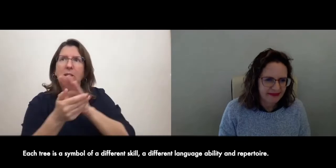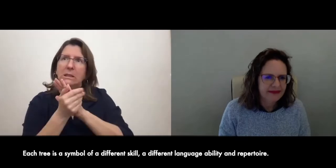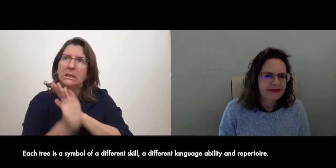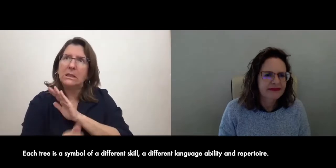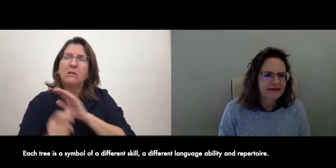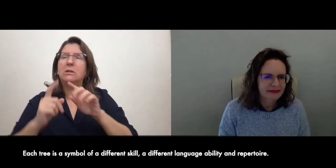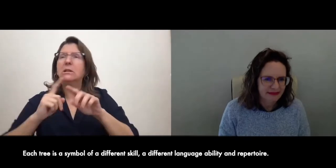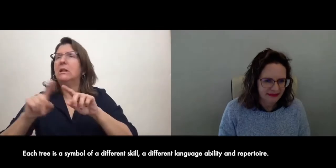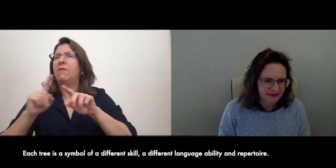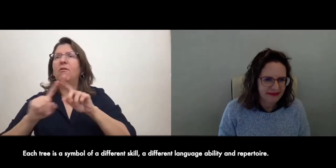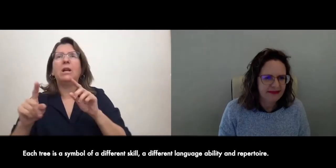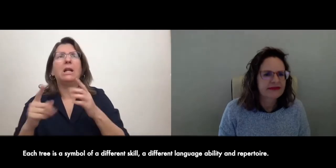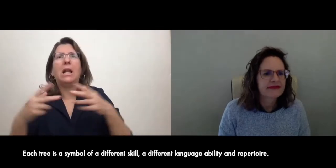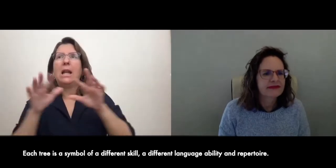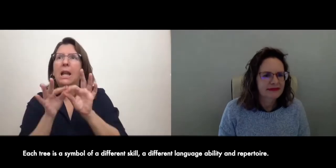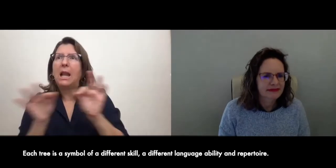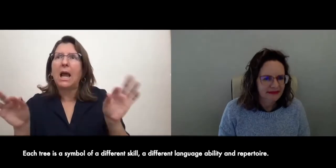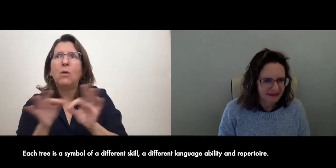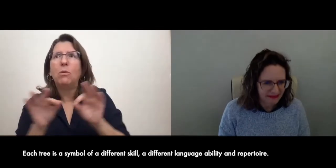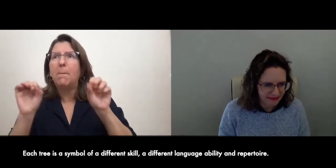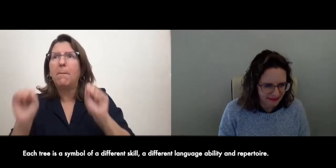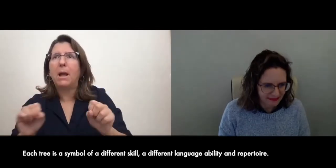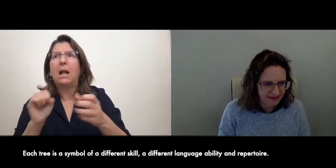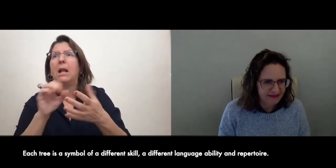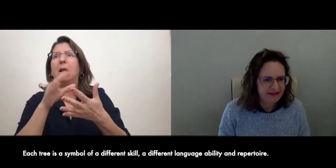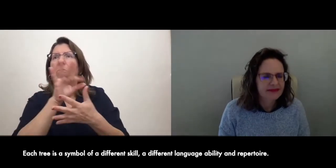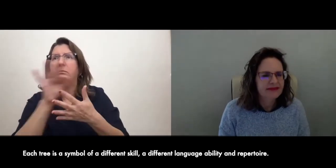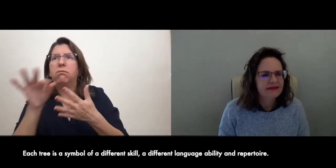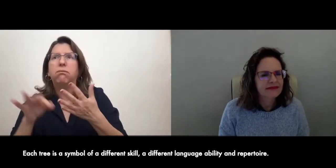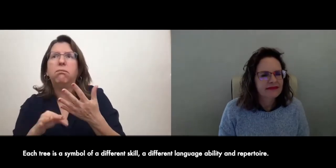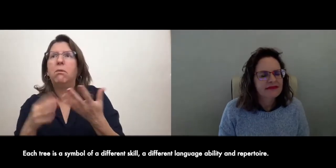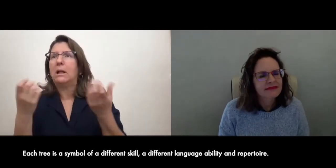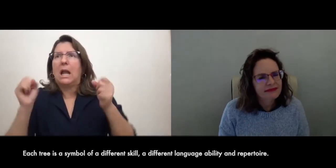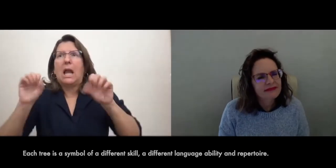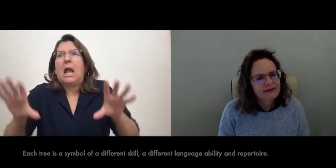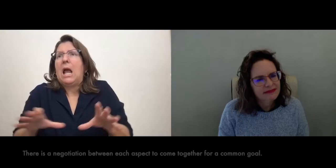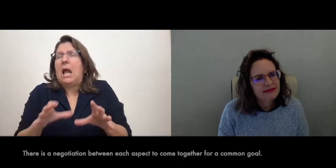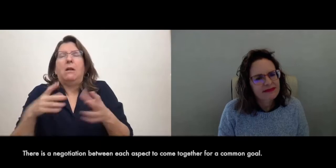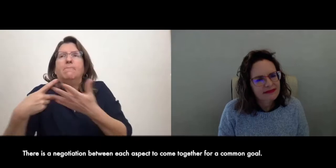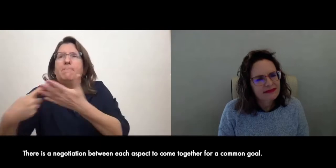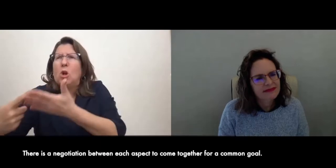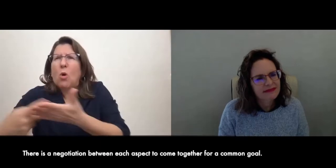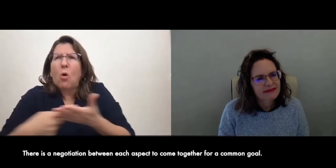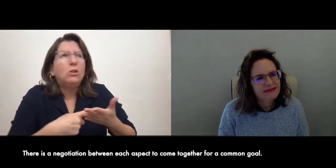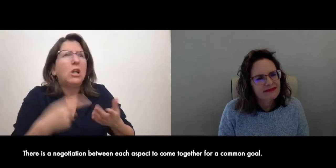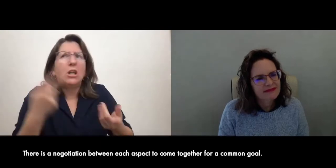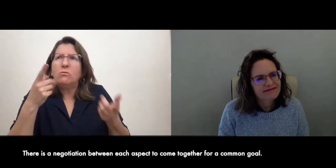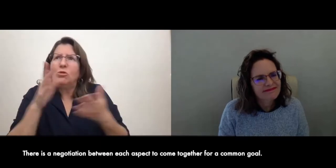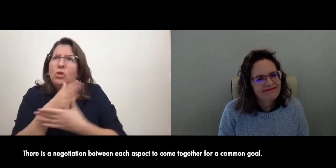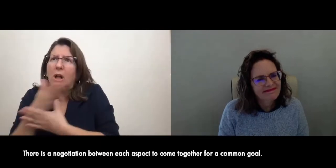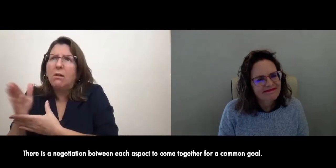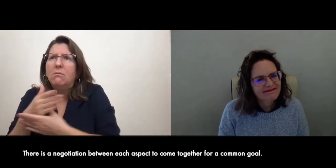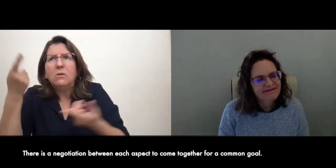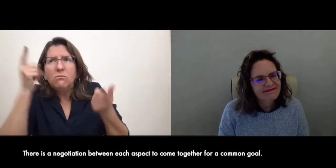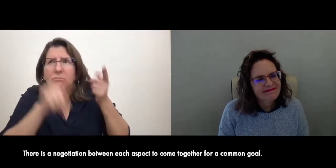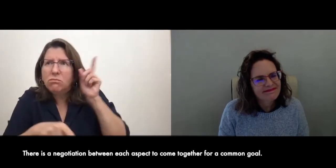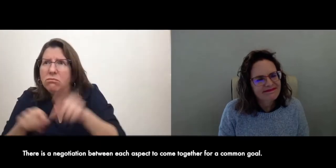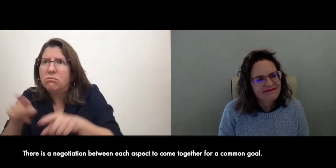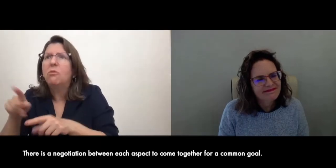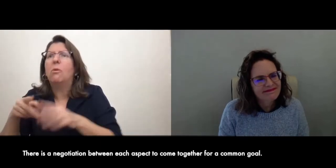different skill, a different language ability, and repertoire. There is a negotiation between each